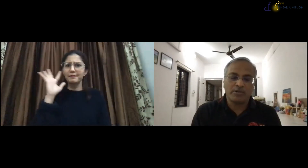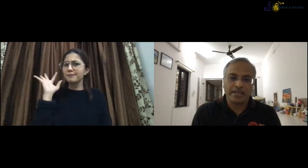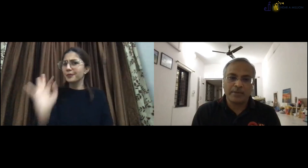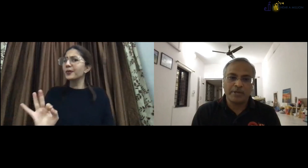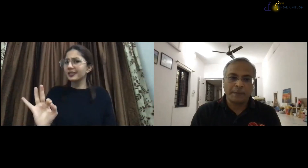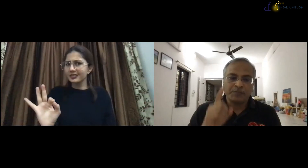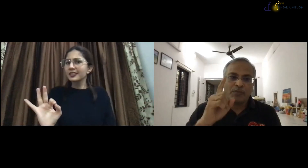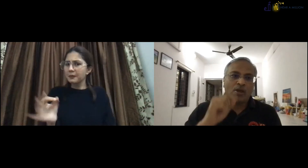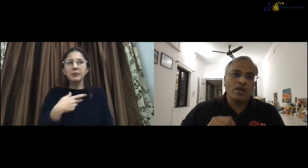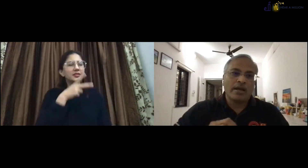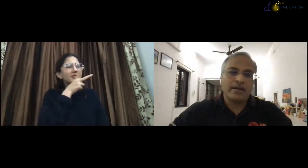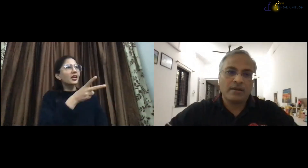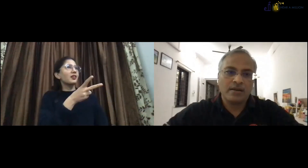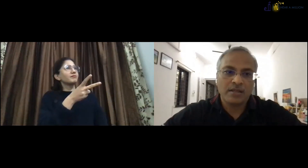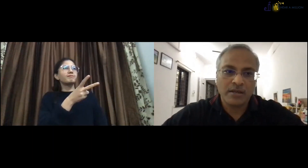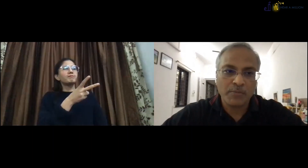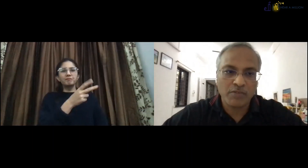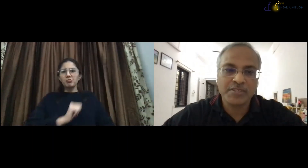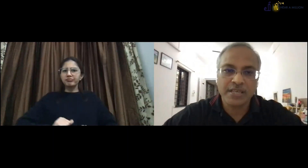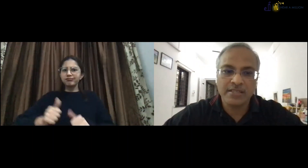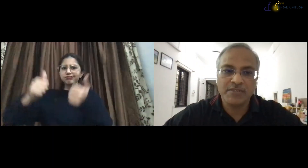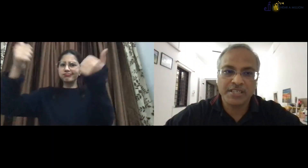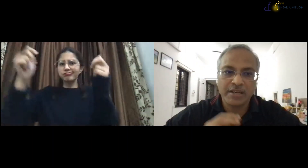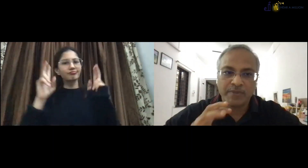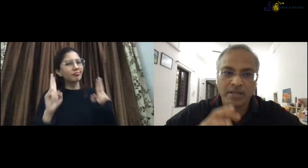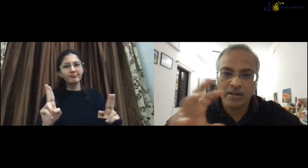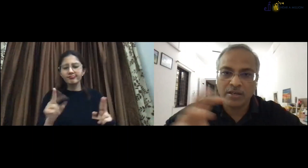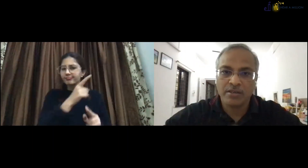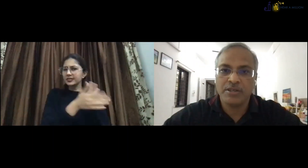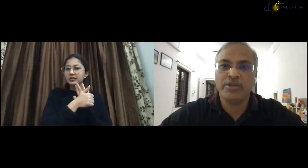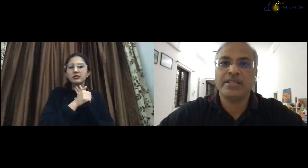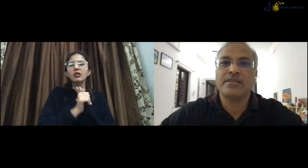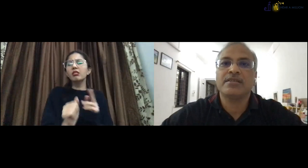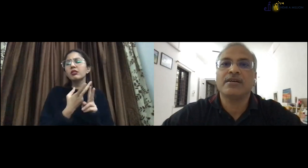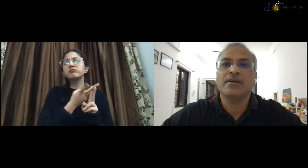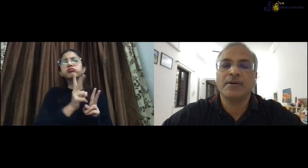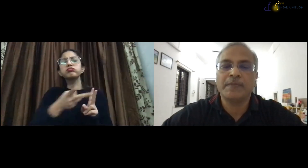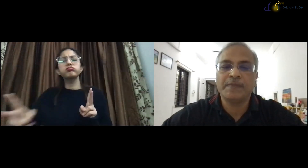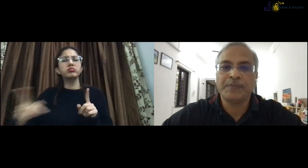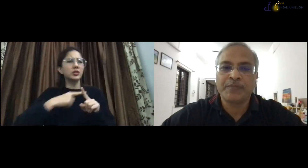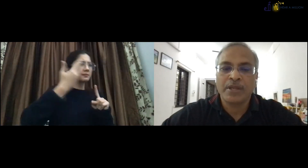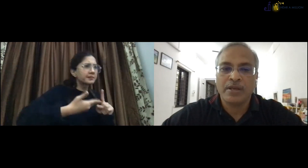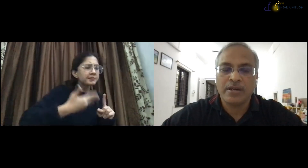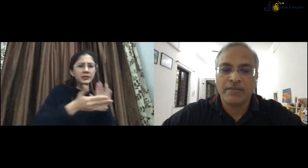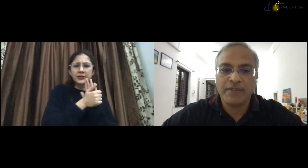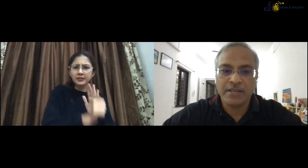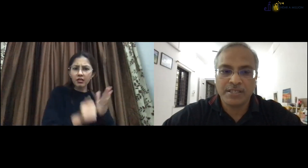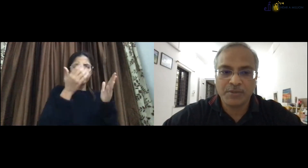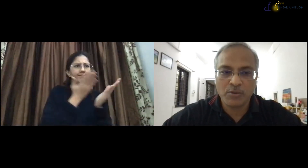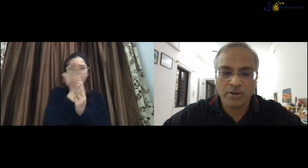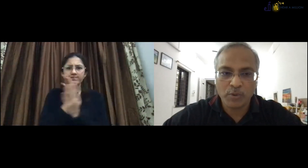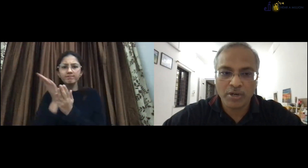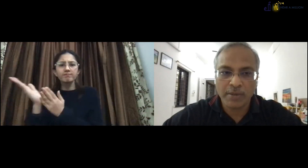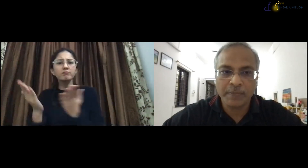and see how it can happen. And the number of skills which can be learned during this